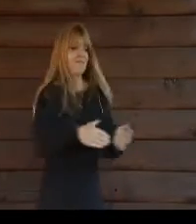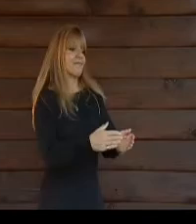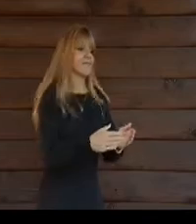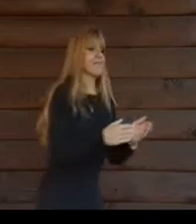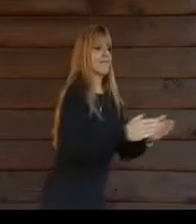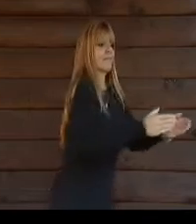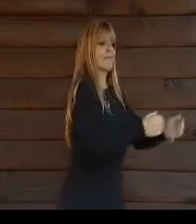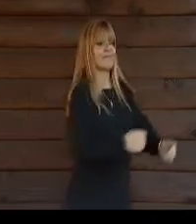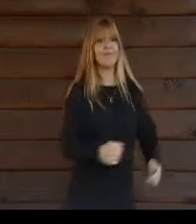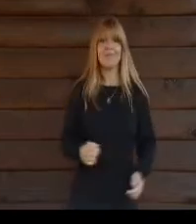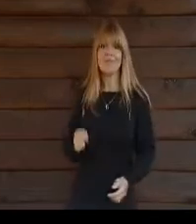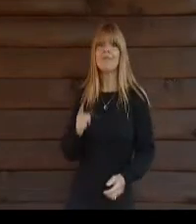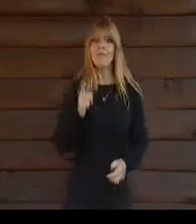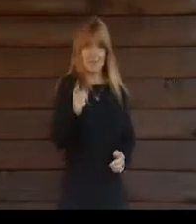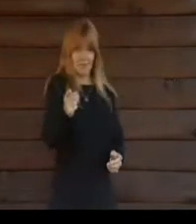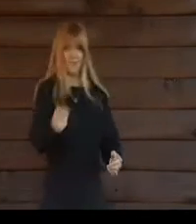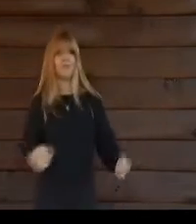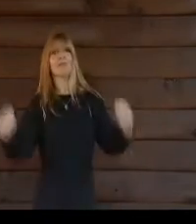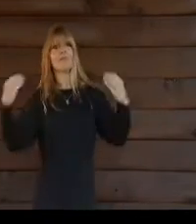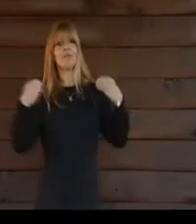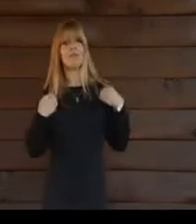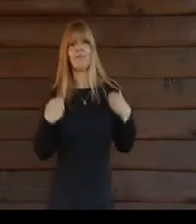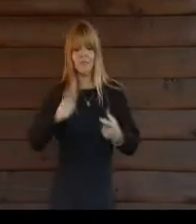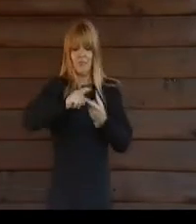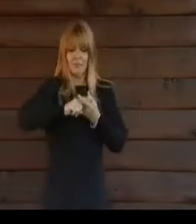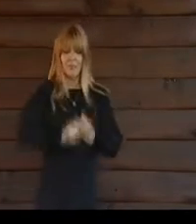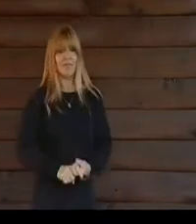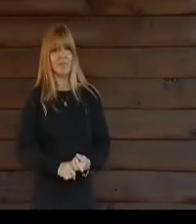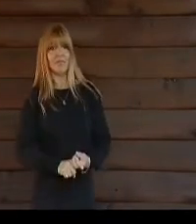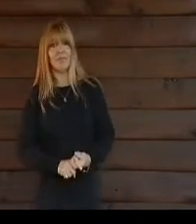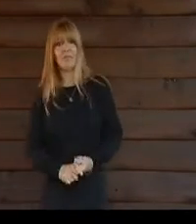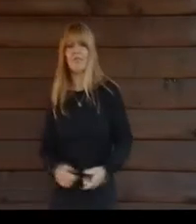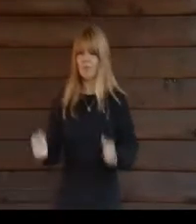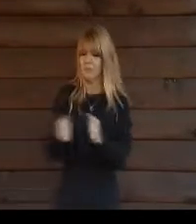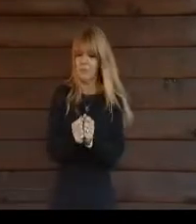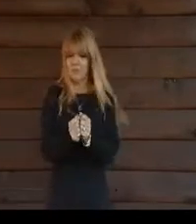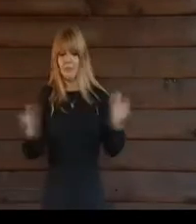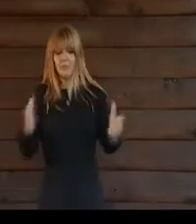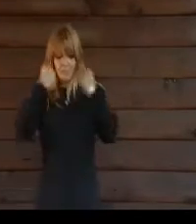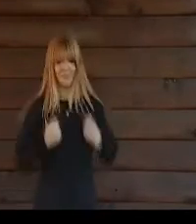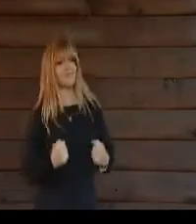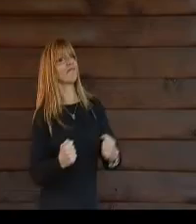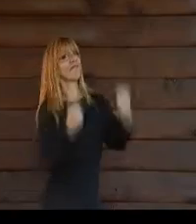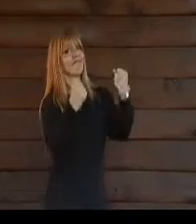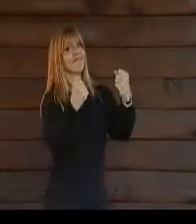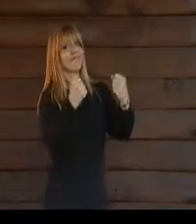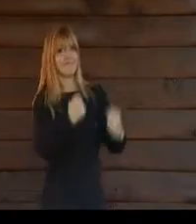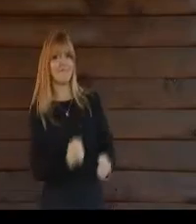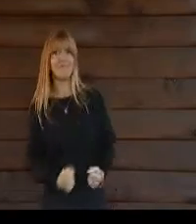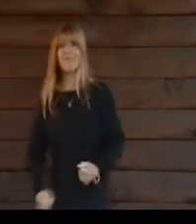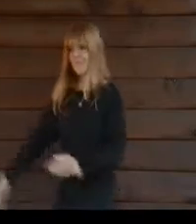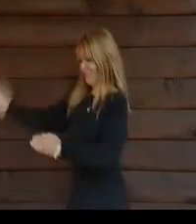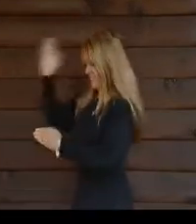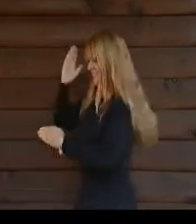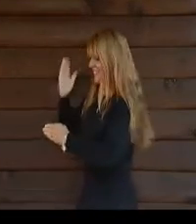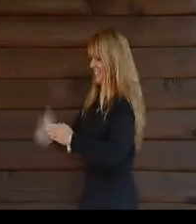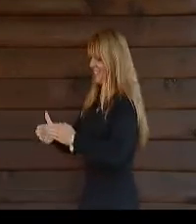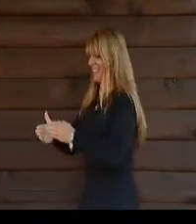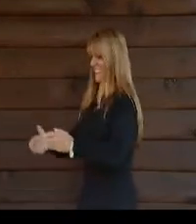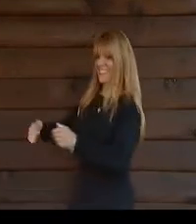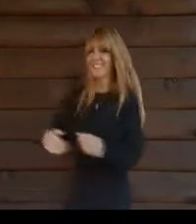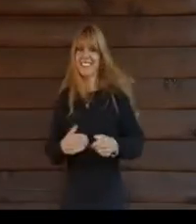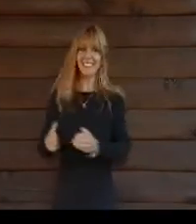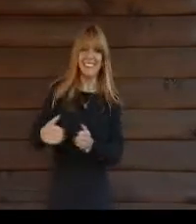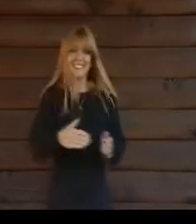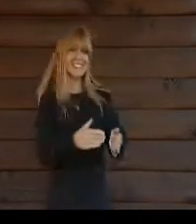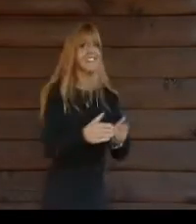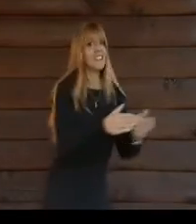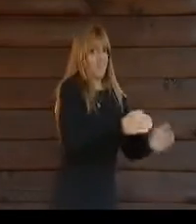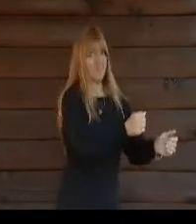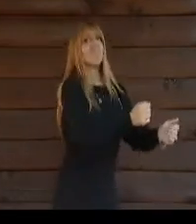road